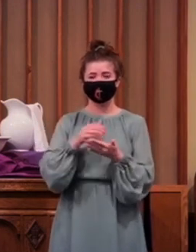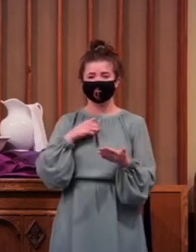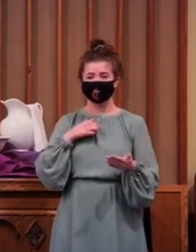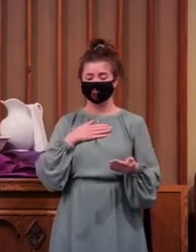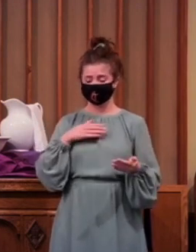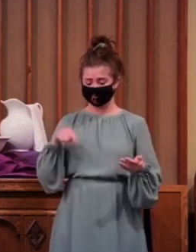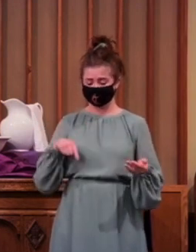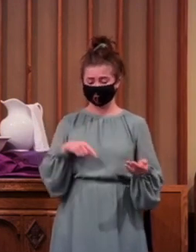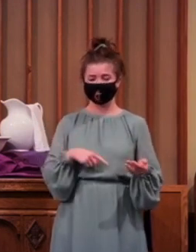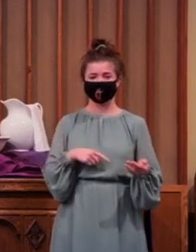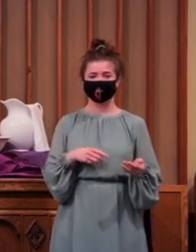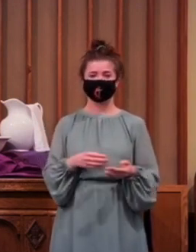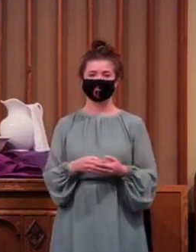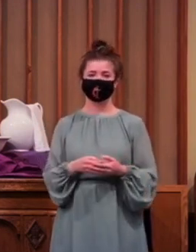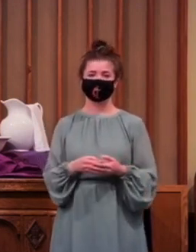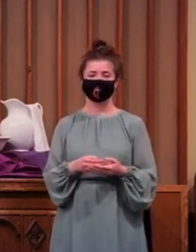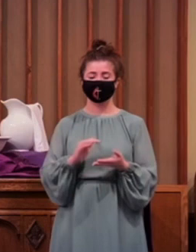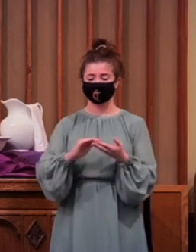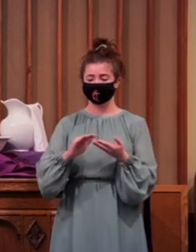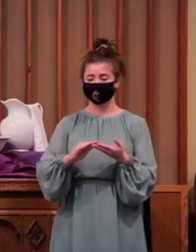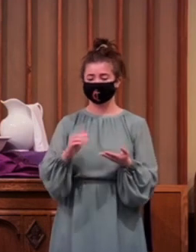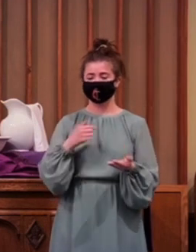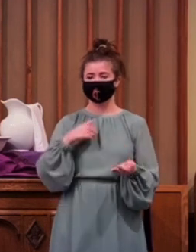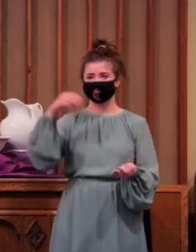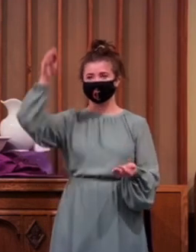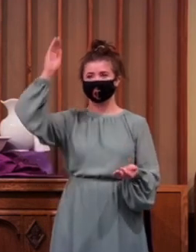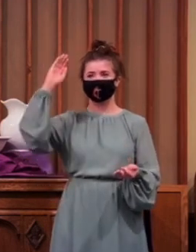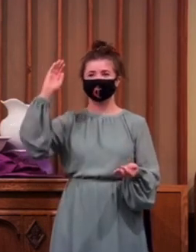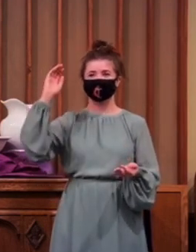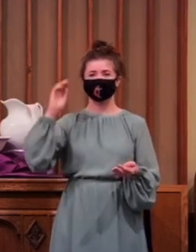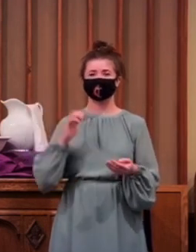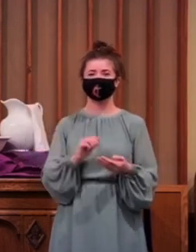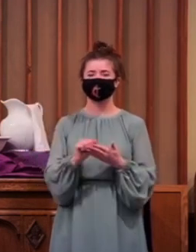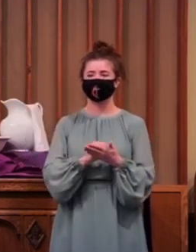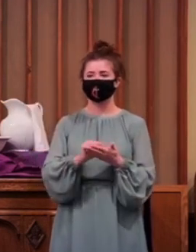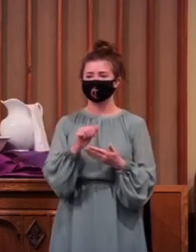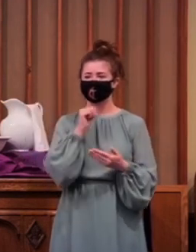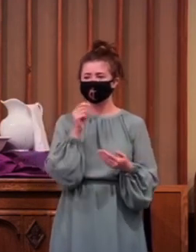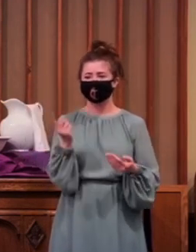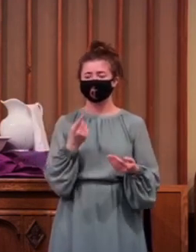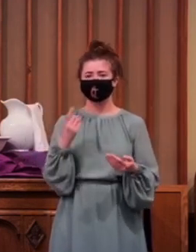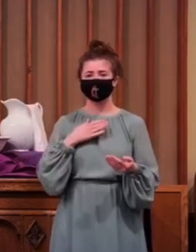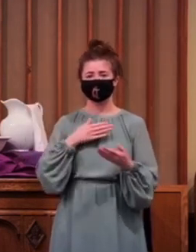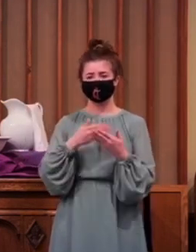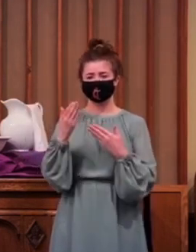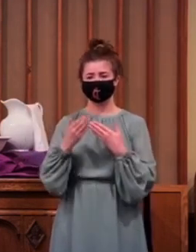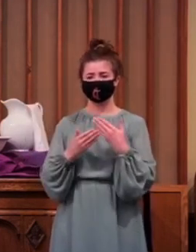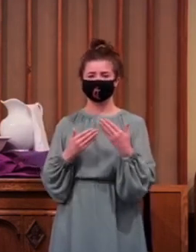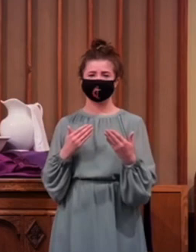nonetheless. So forgive me, God. Wash not just my feet, but my hands and my